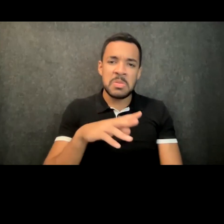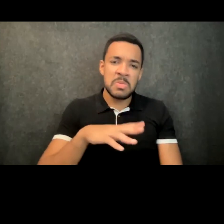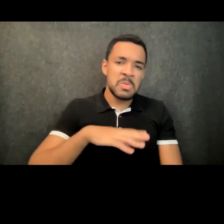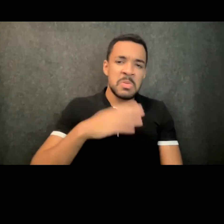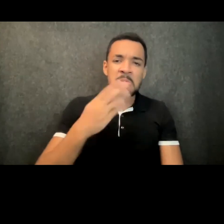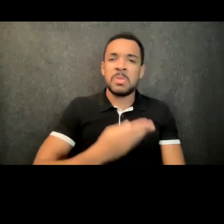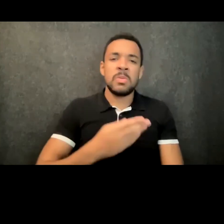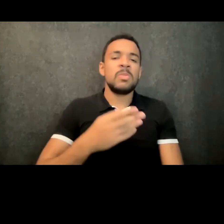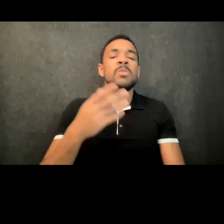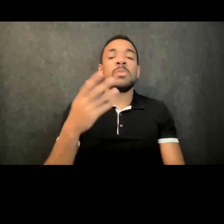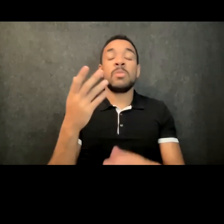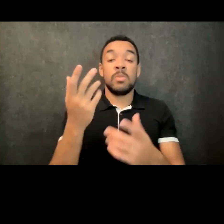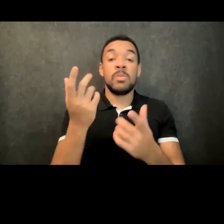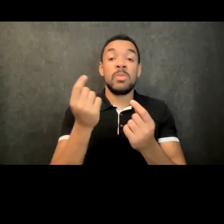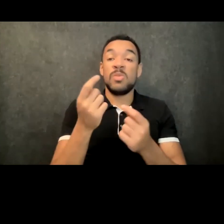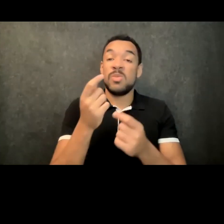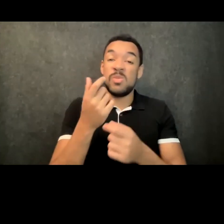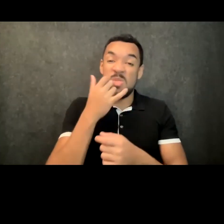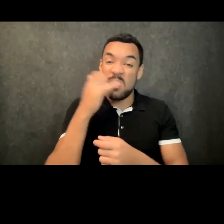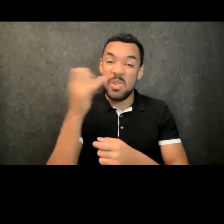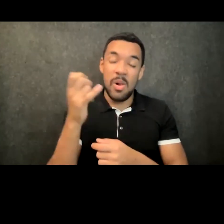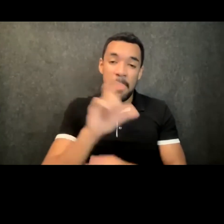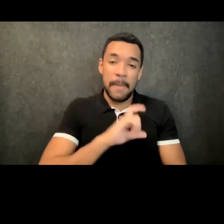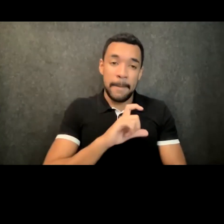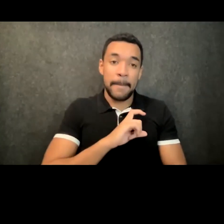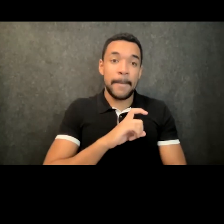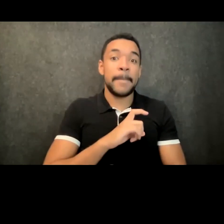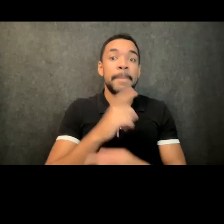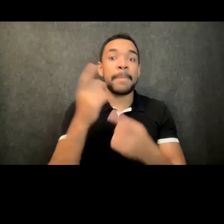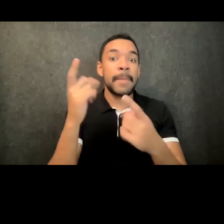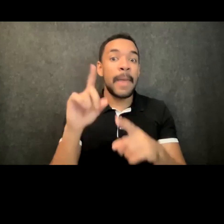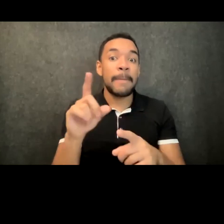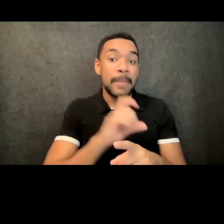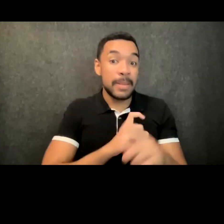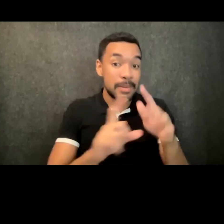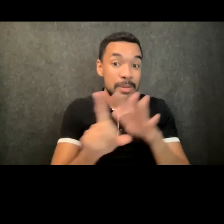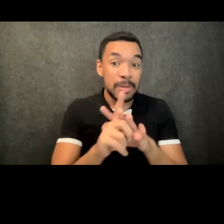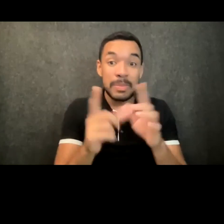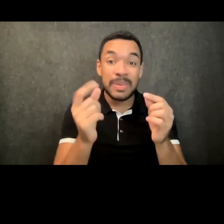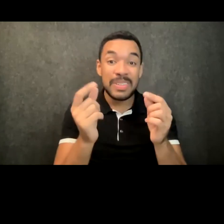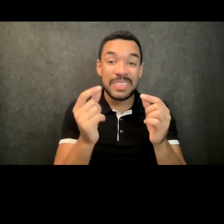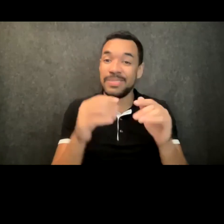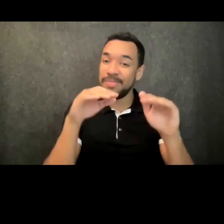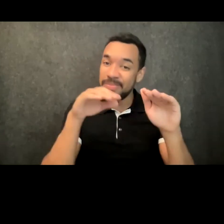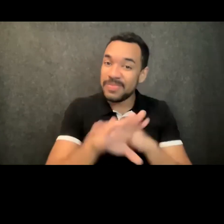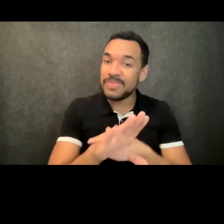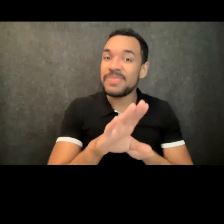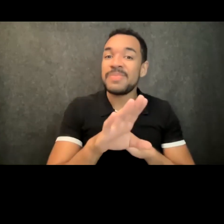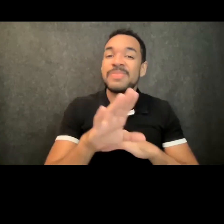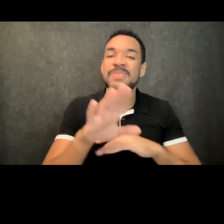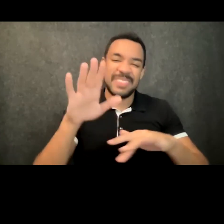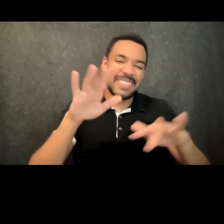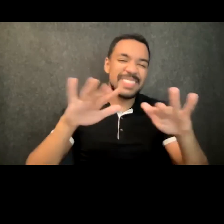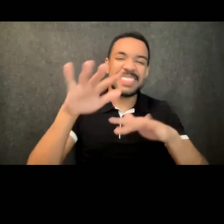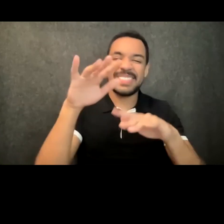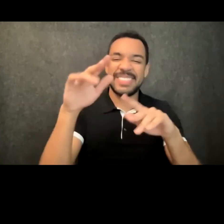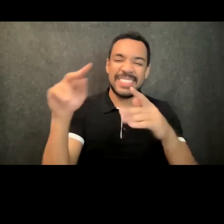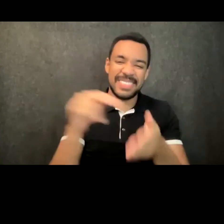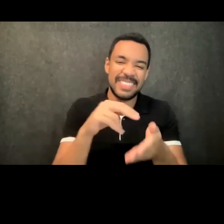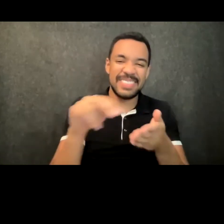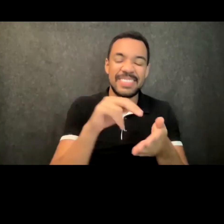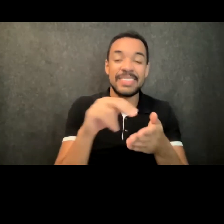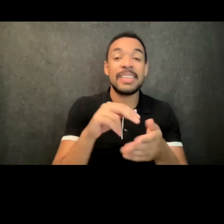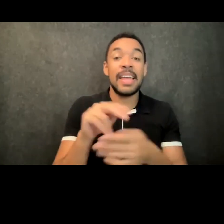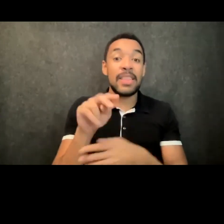intercepts by dancing. WGN News at 9 ushers an anchor who outs herself as trans to say her name like